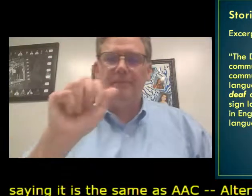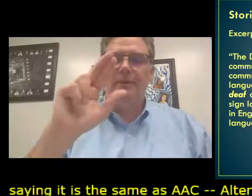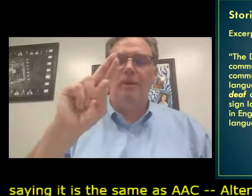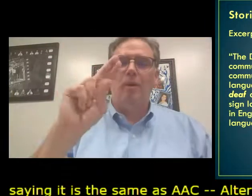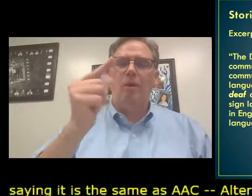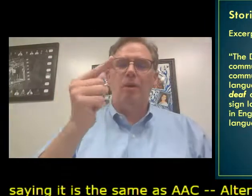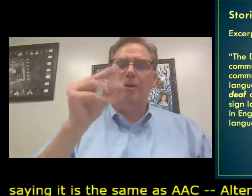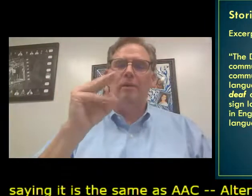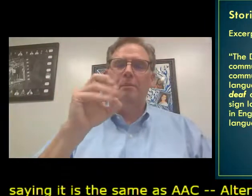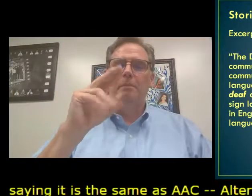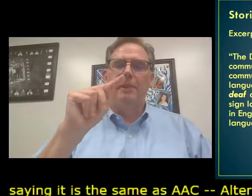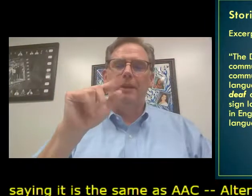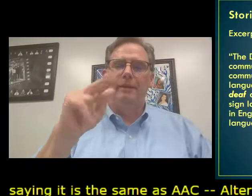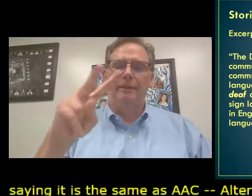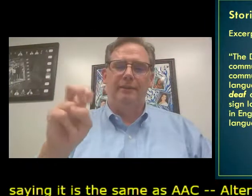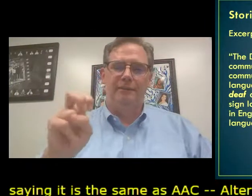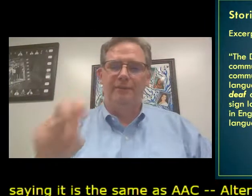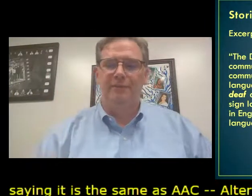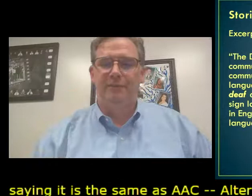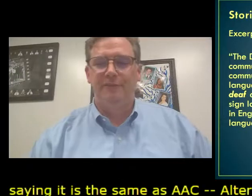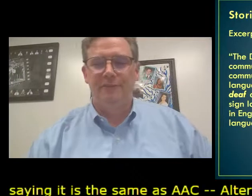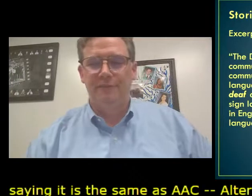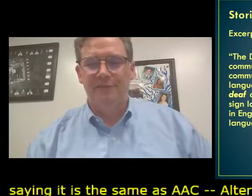Thanks, Darren.